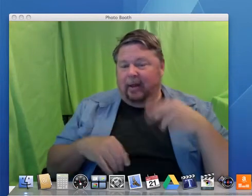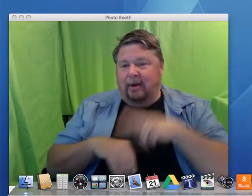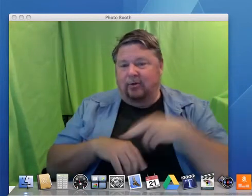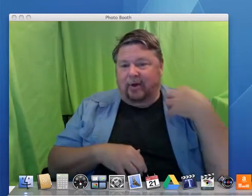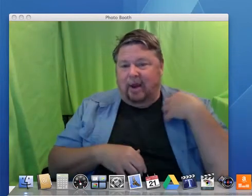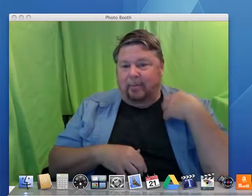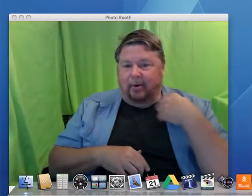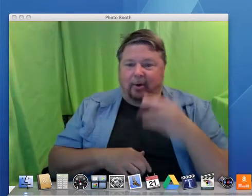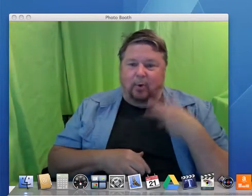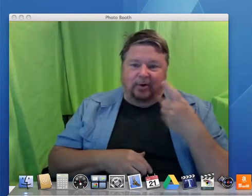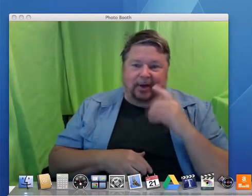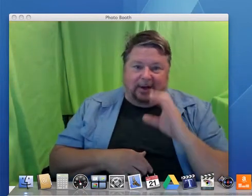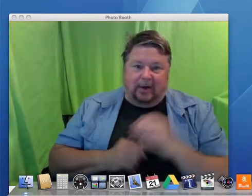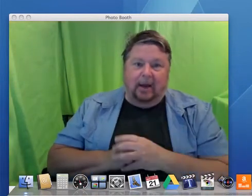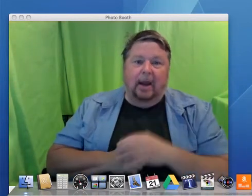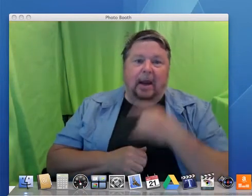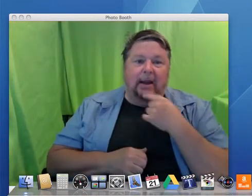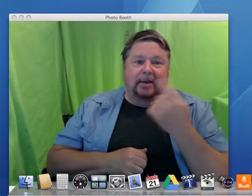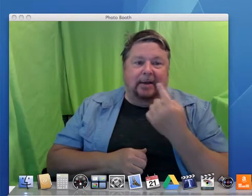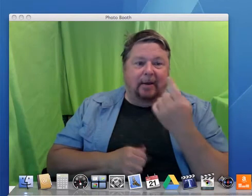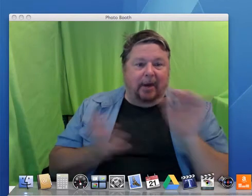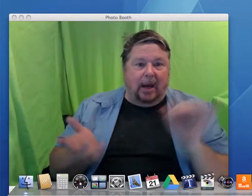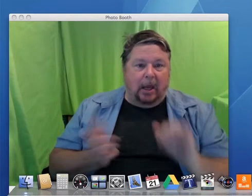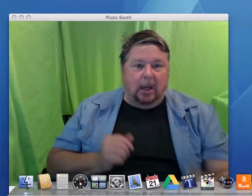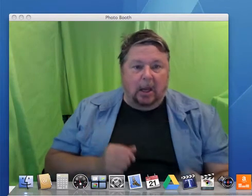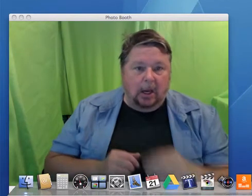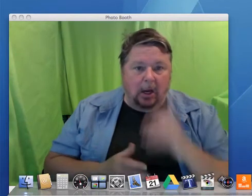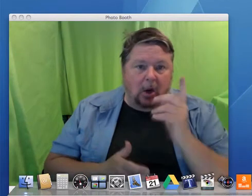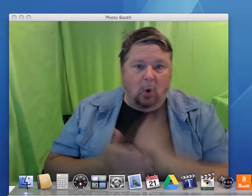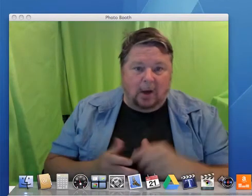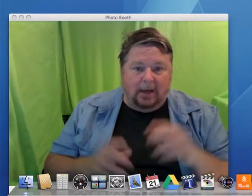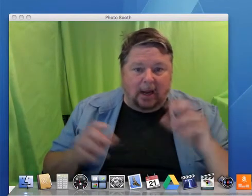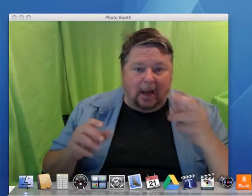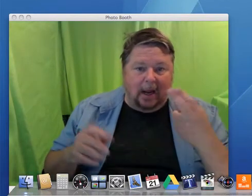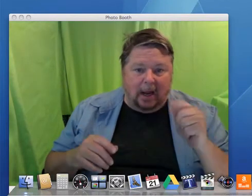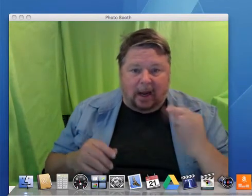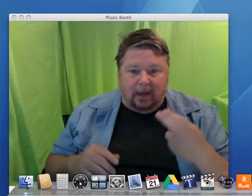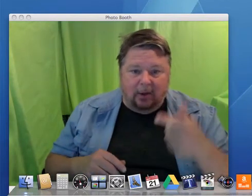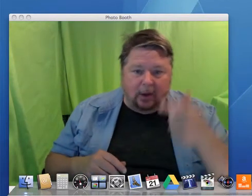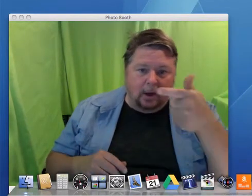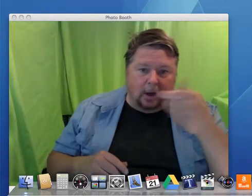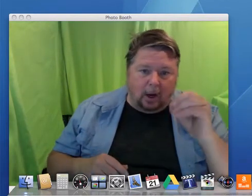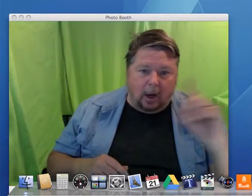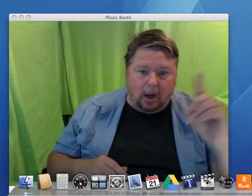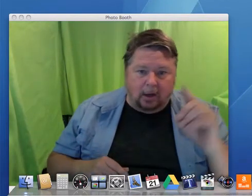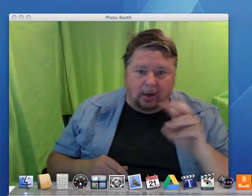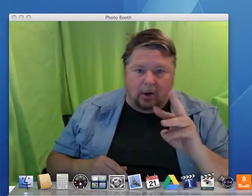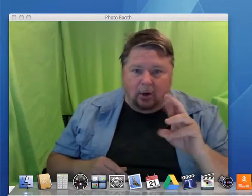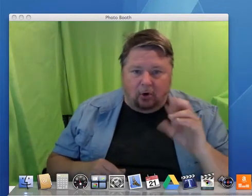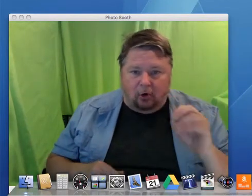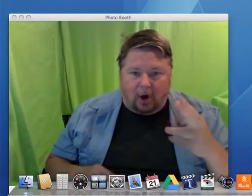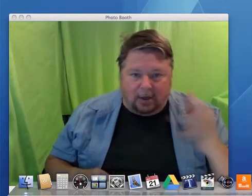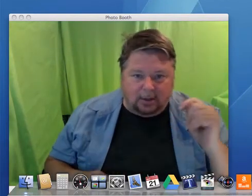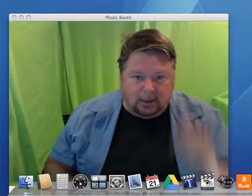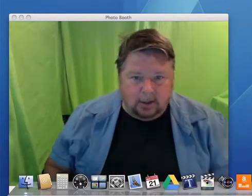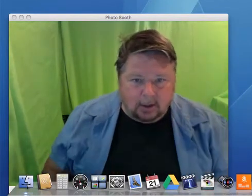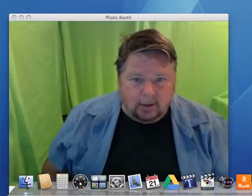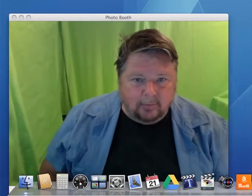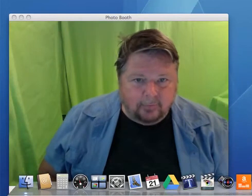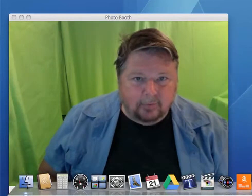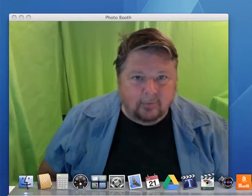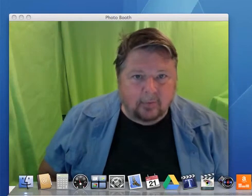the nation's capital in Washington D.C. and say something like, "What hath God wrought?"